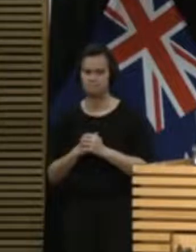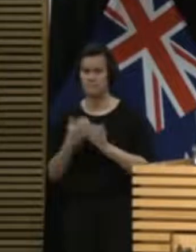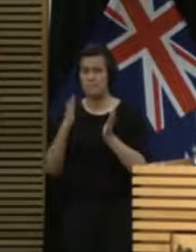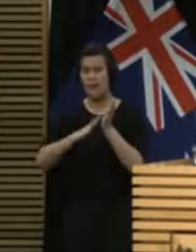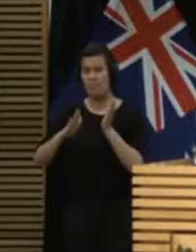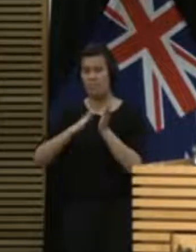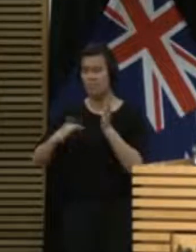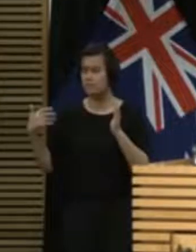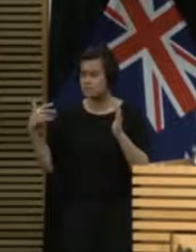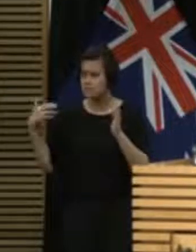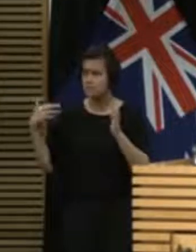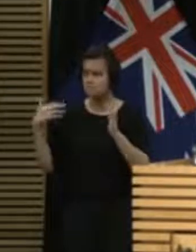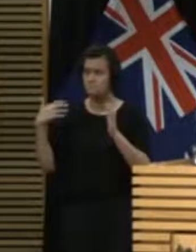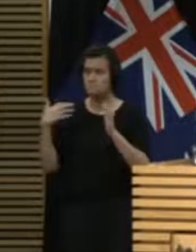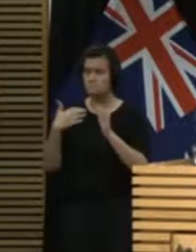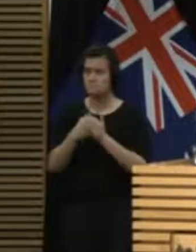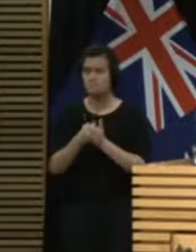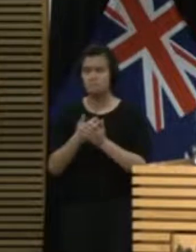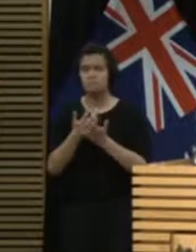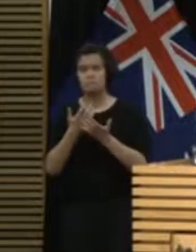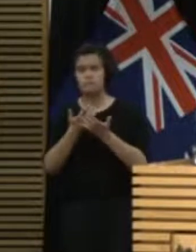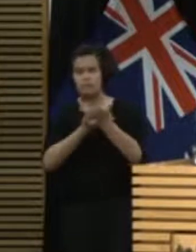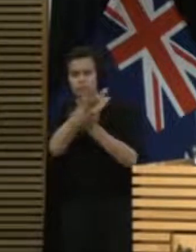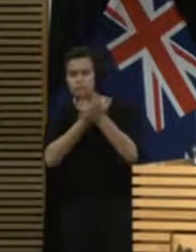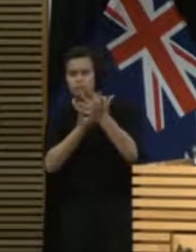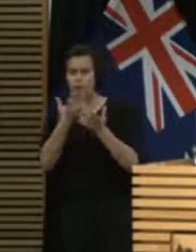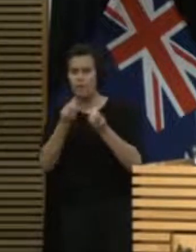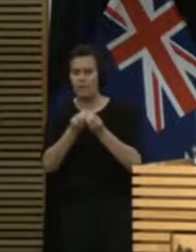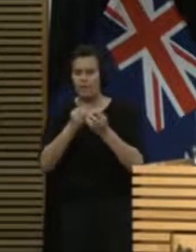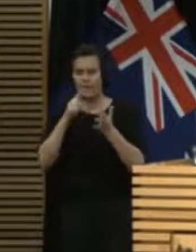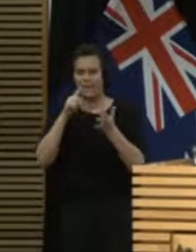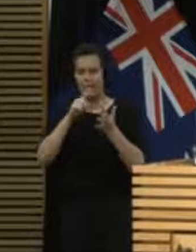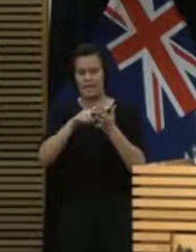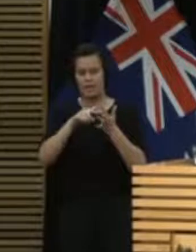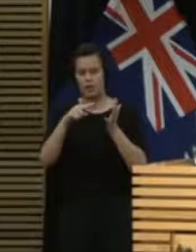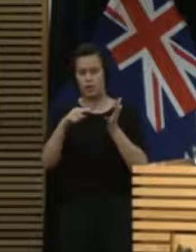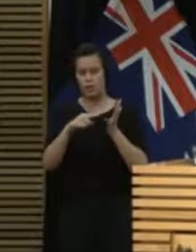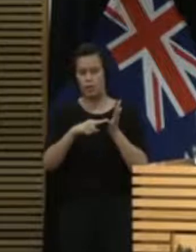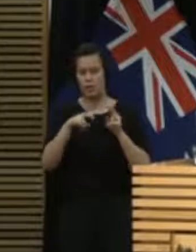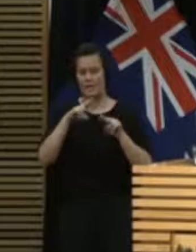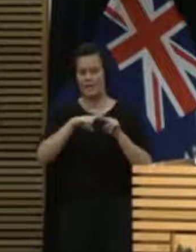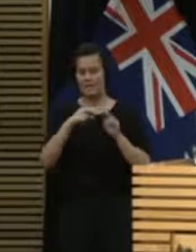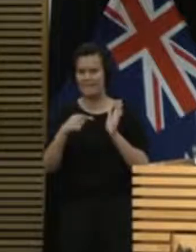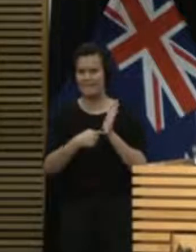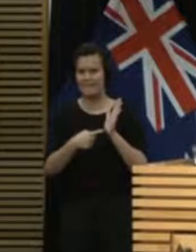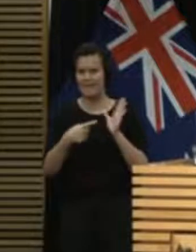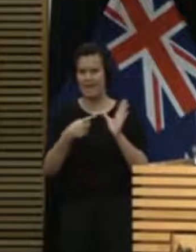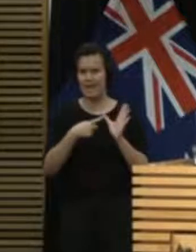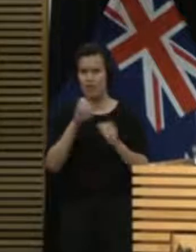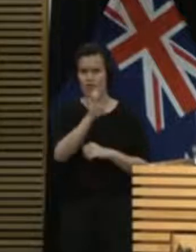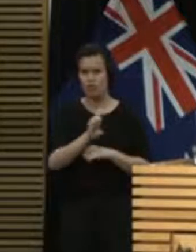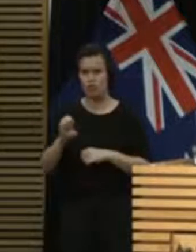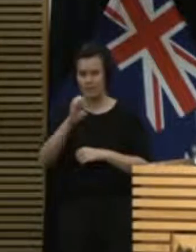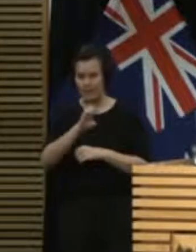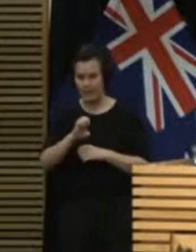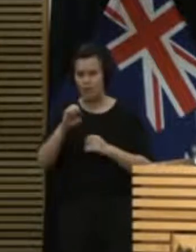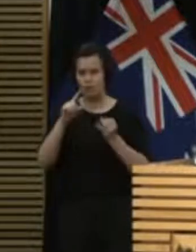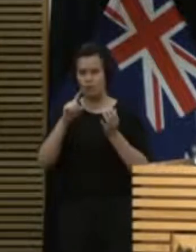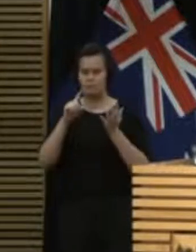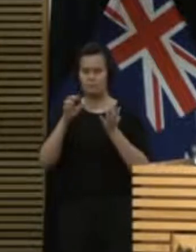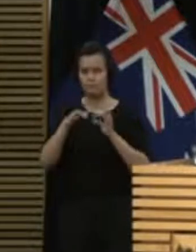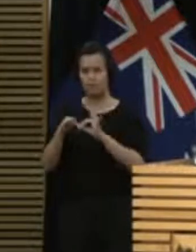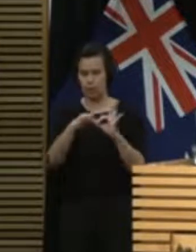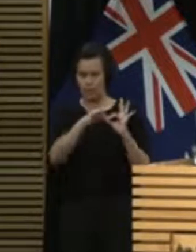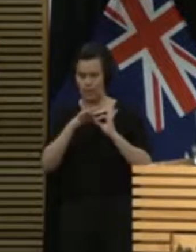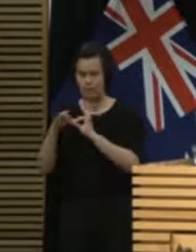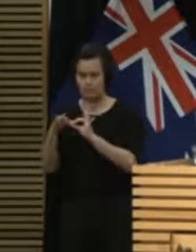as we negotiate the EU FTA, we are reaching a critical juncture. And the question has been